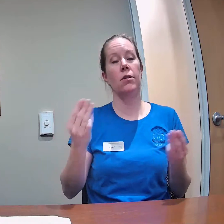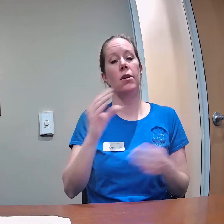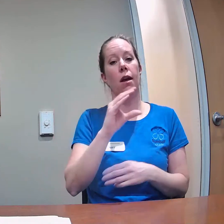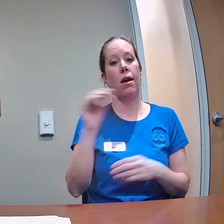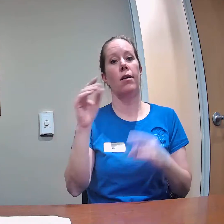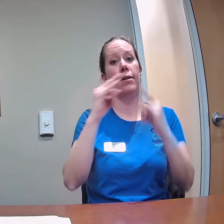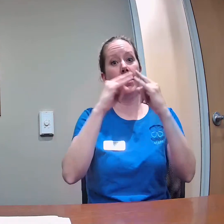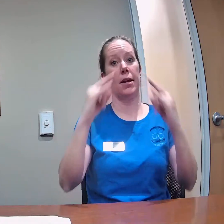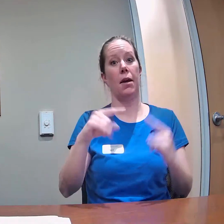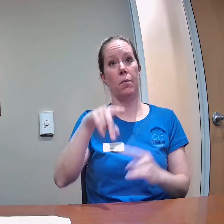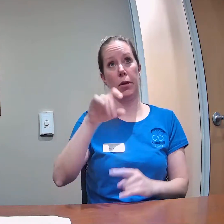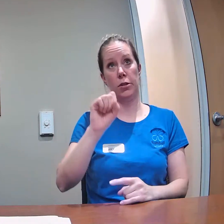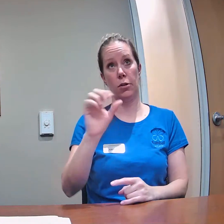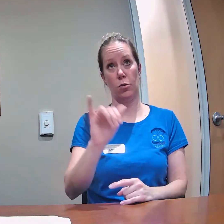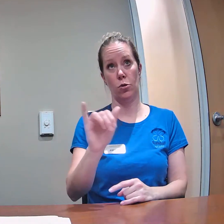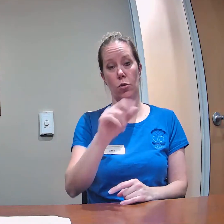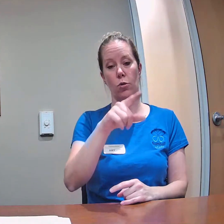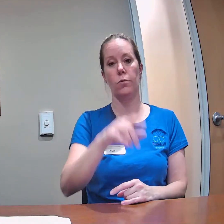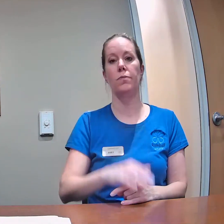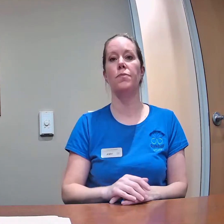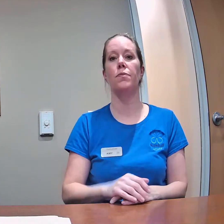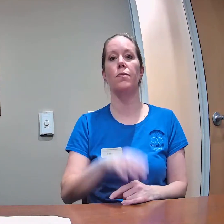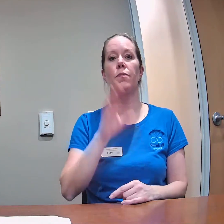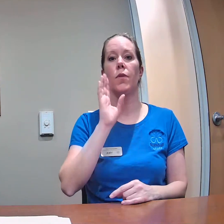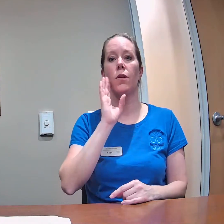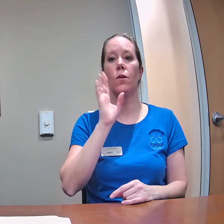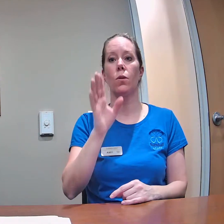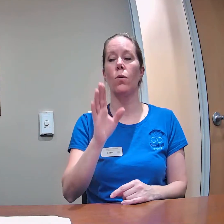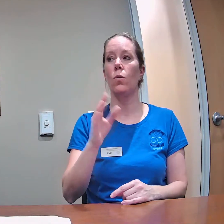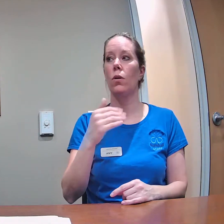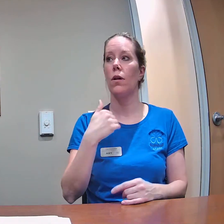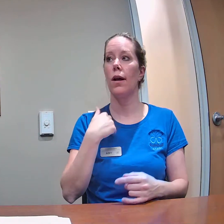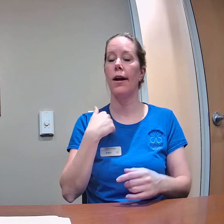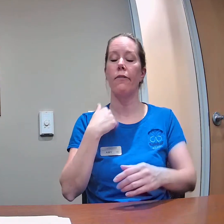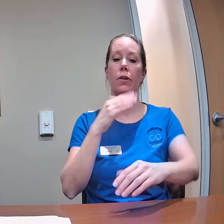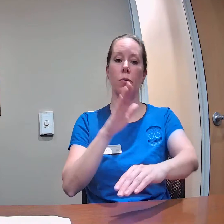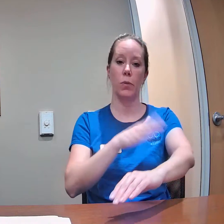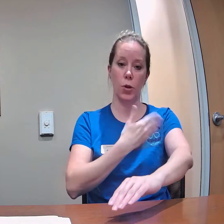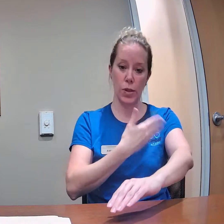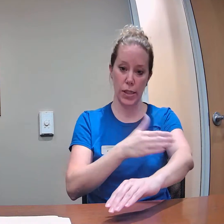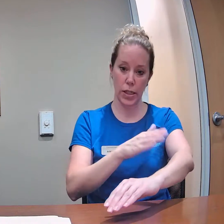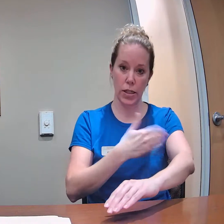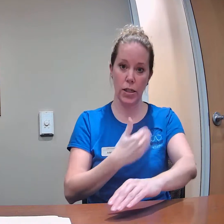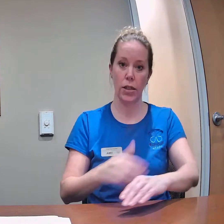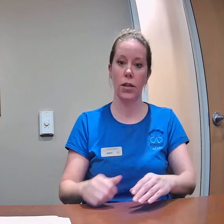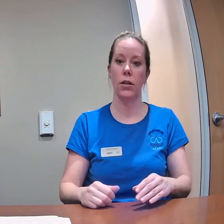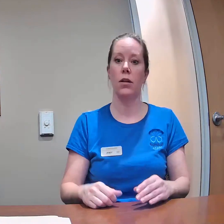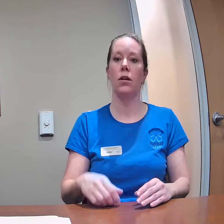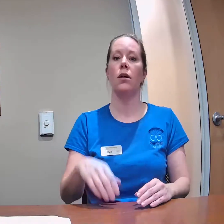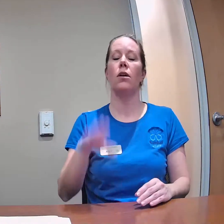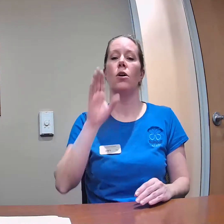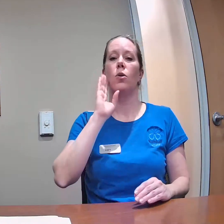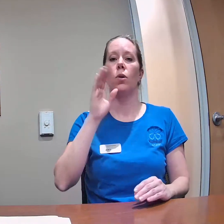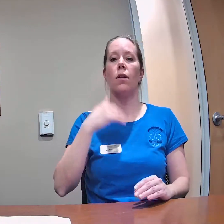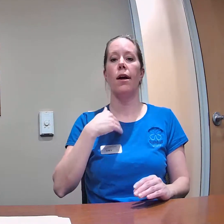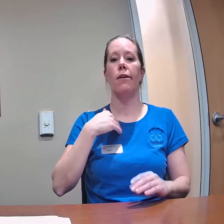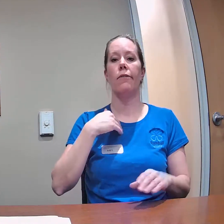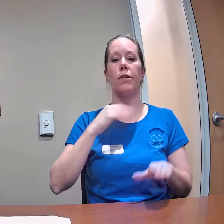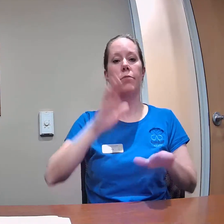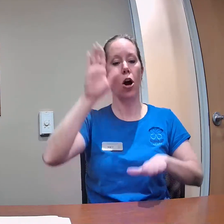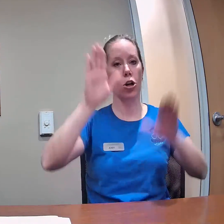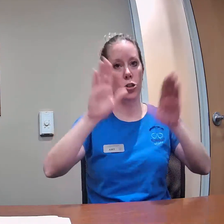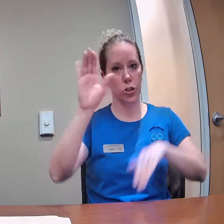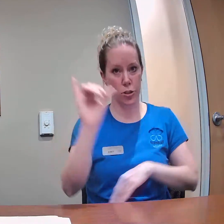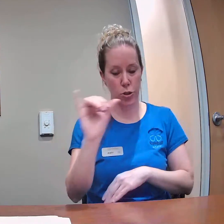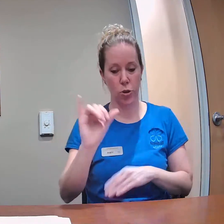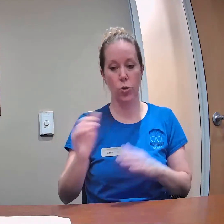in the camp. Entertainment, auction. No, we don't want wreaths because we can't